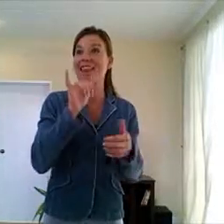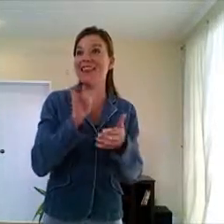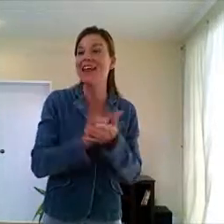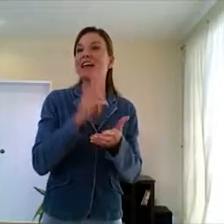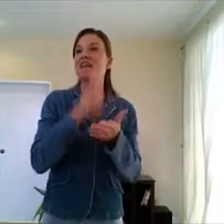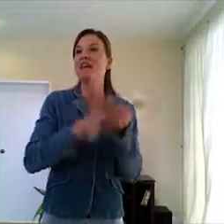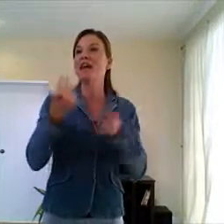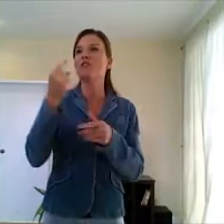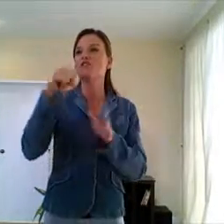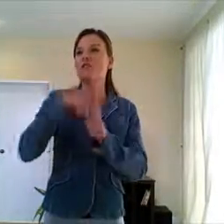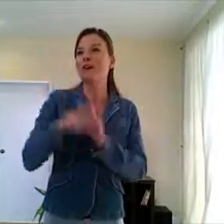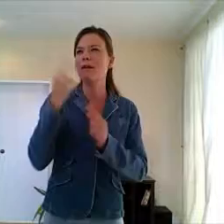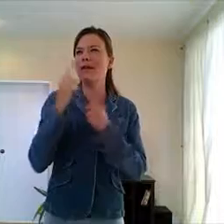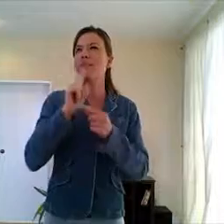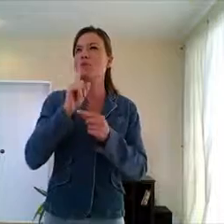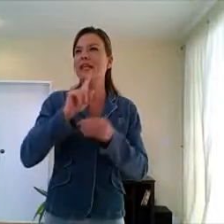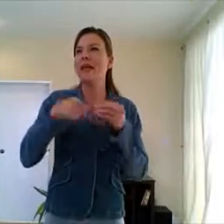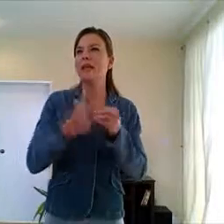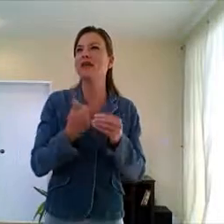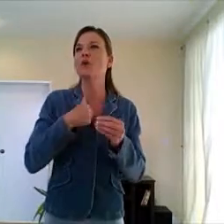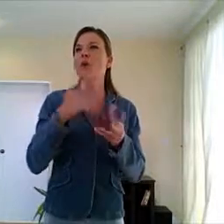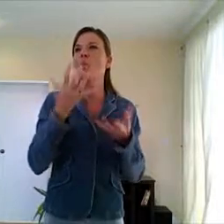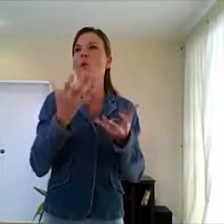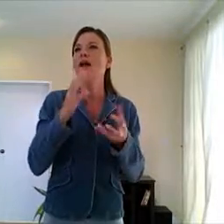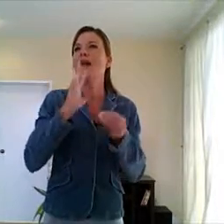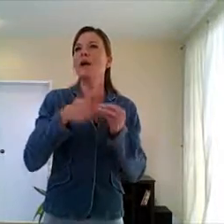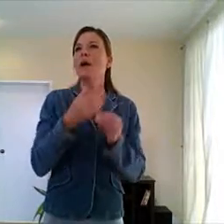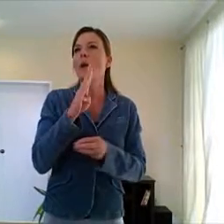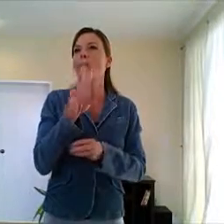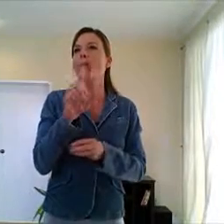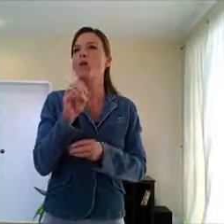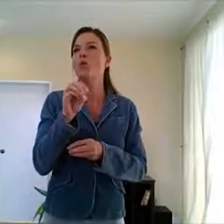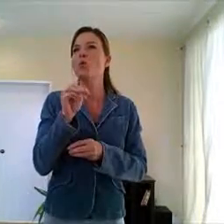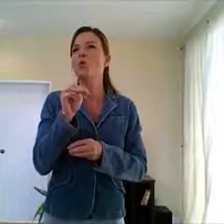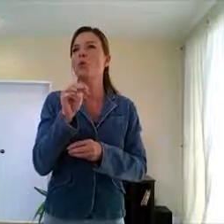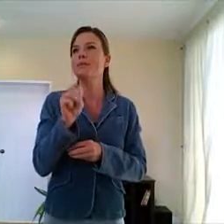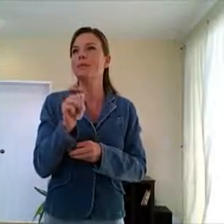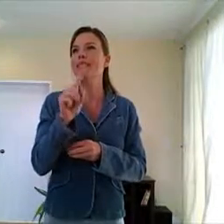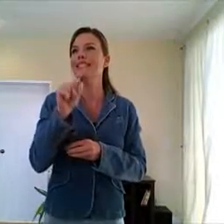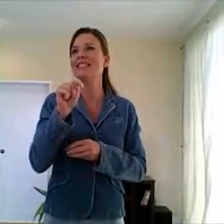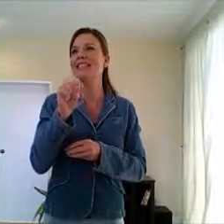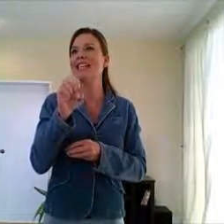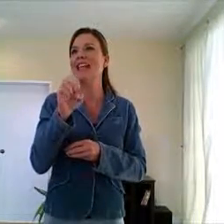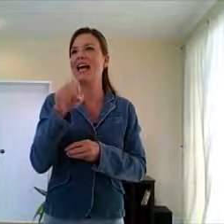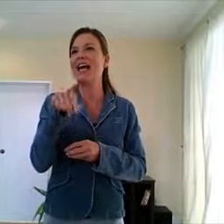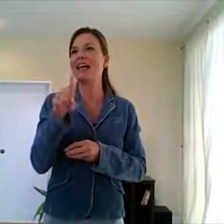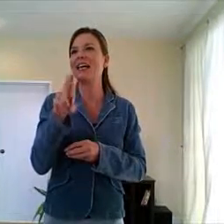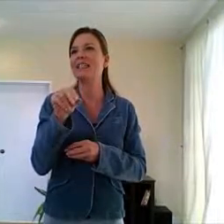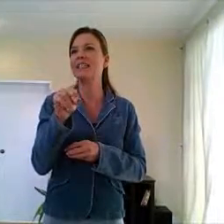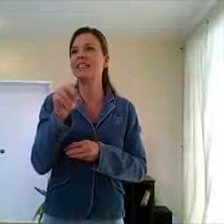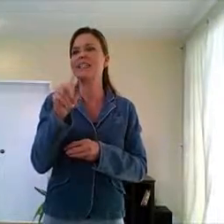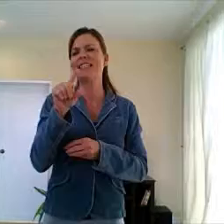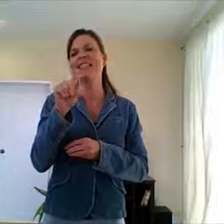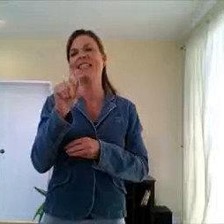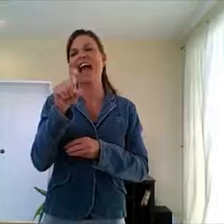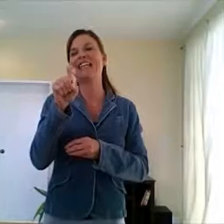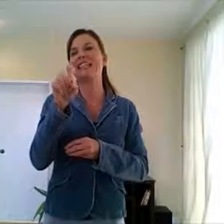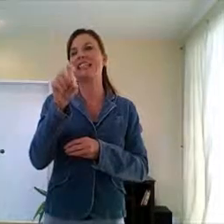Bloom's taxonomy. And again, for you guys this morning, this is a little bit of a review. But Bloom's taxonomy, how many students have seen Bloom's